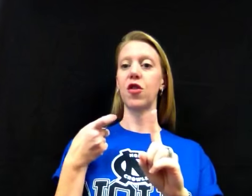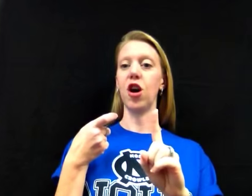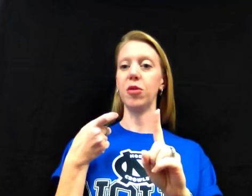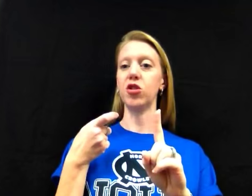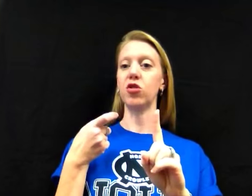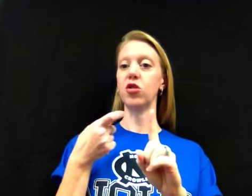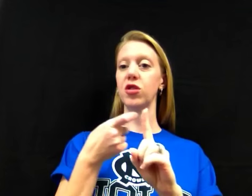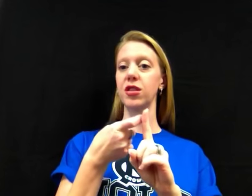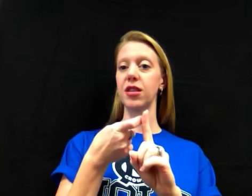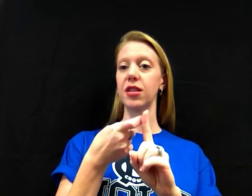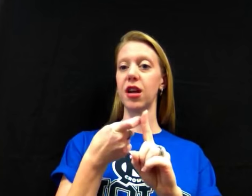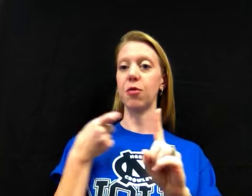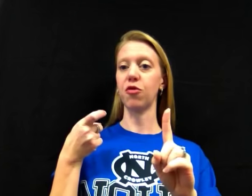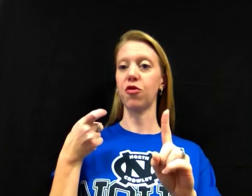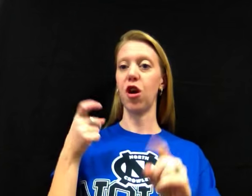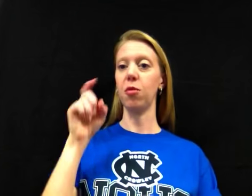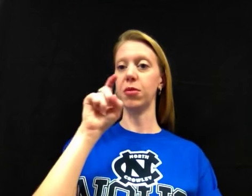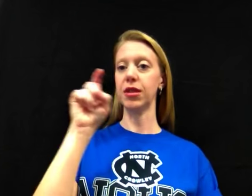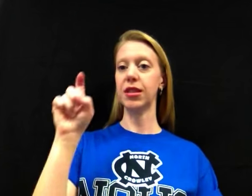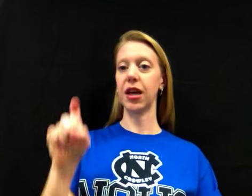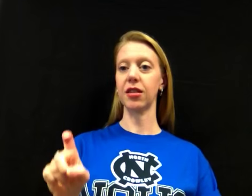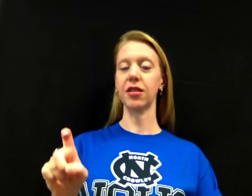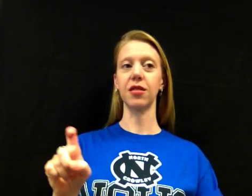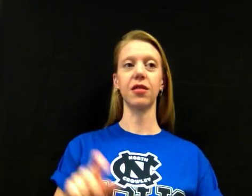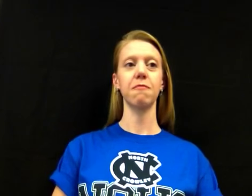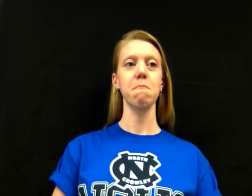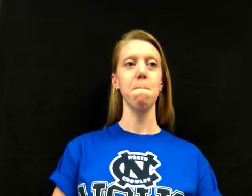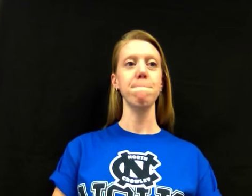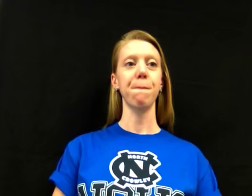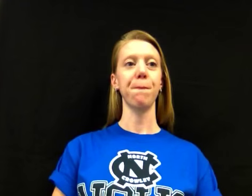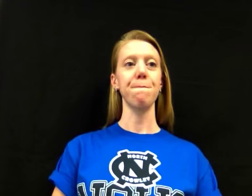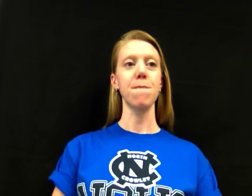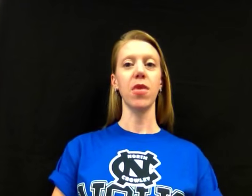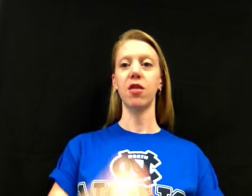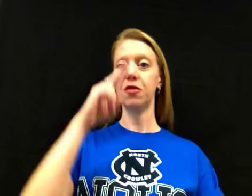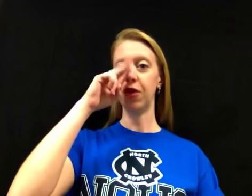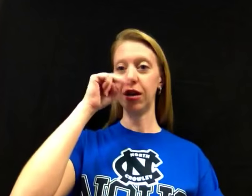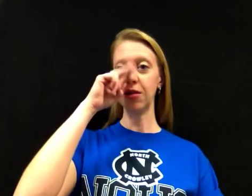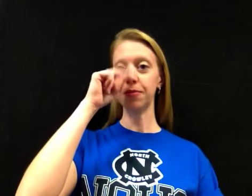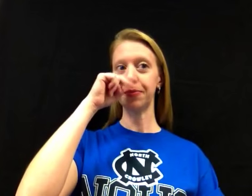From, and you use this as in I'm from Texas. Funny.